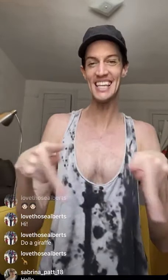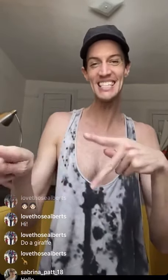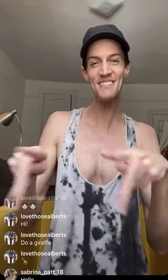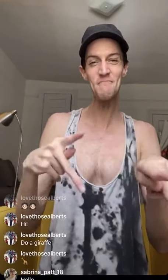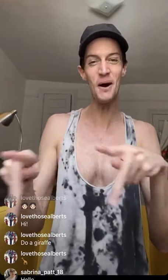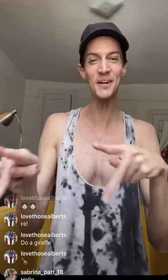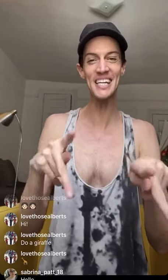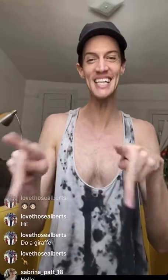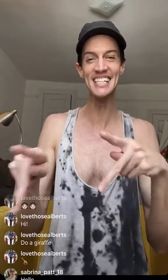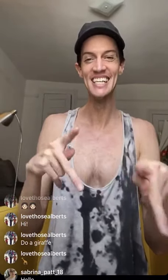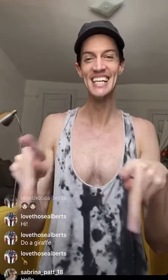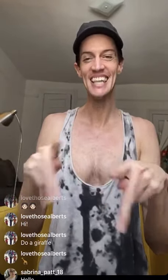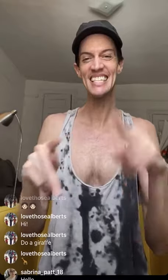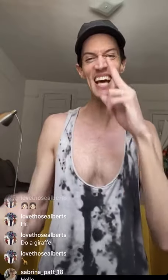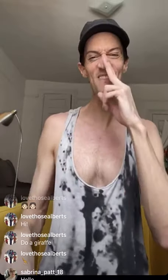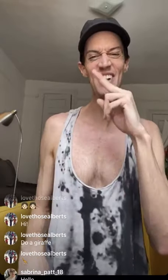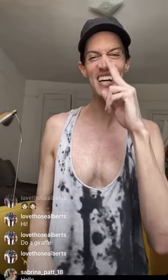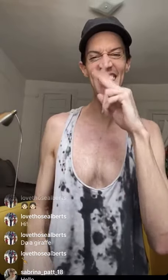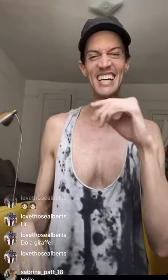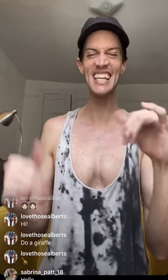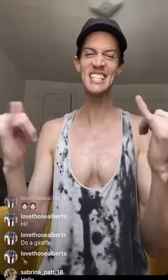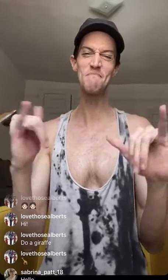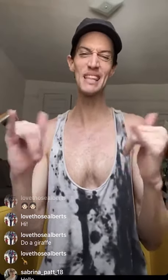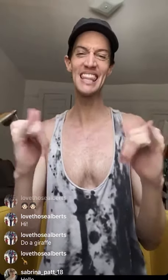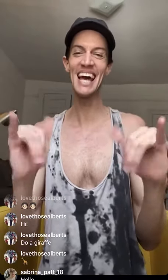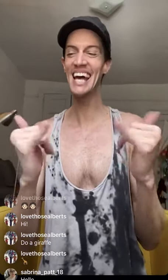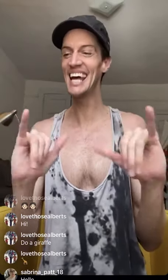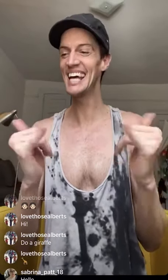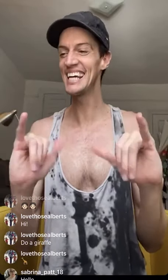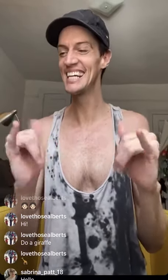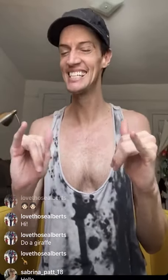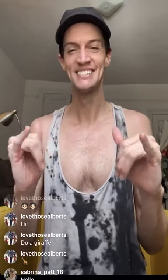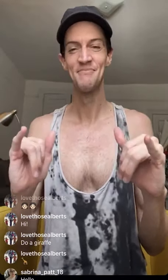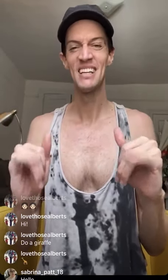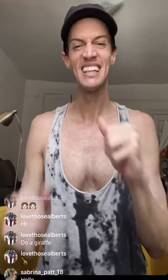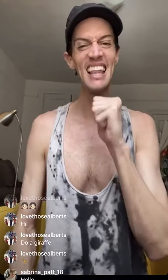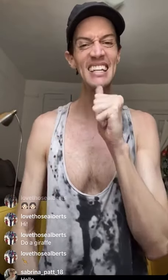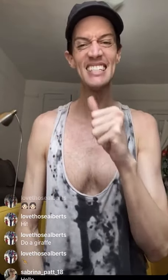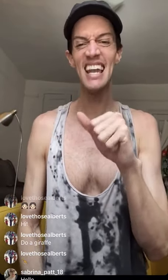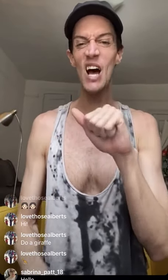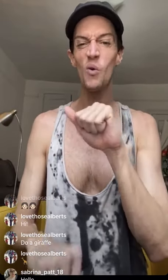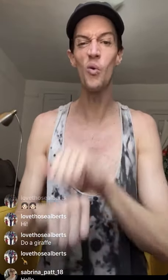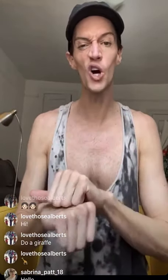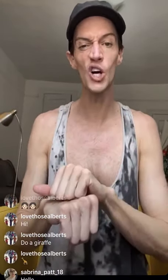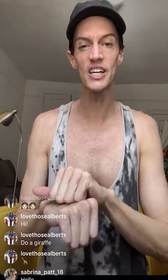have a party. Let's have fun. Let's play. Let's not work.